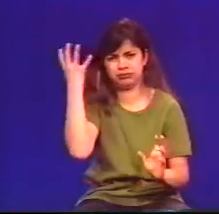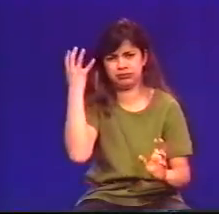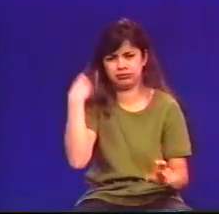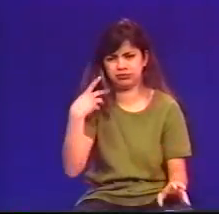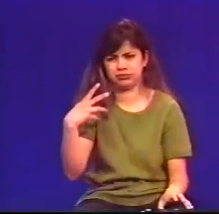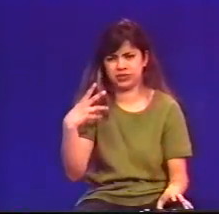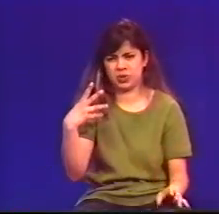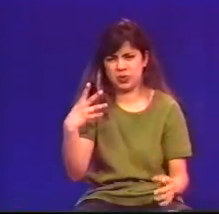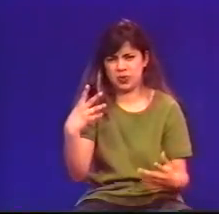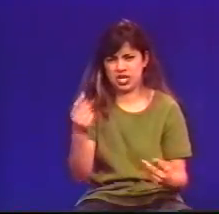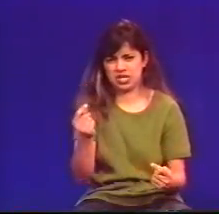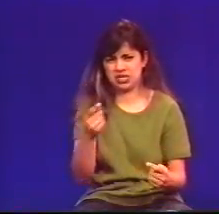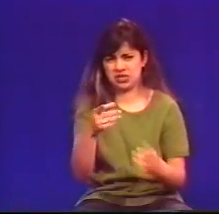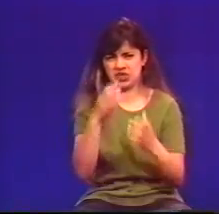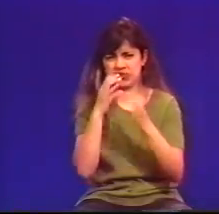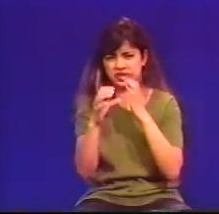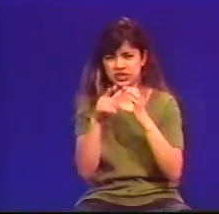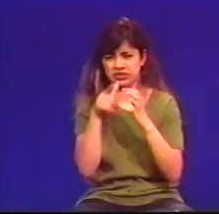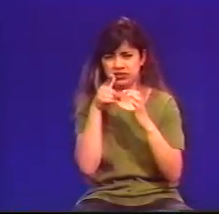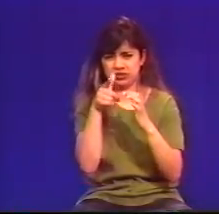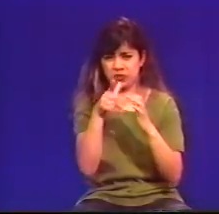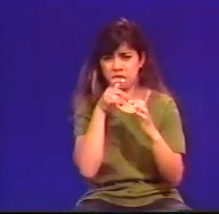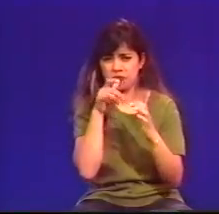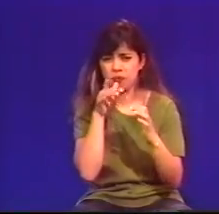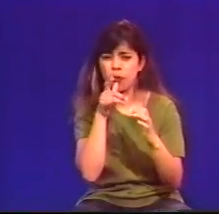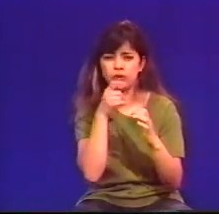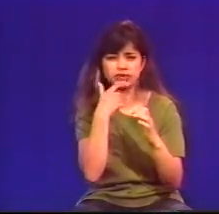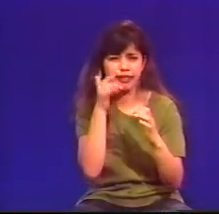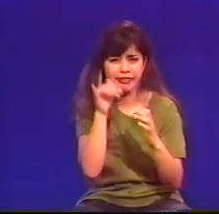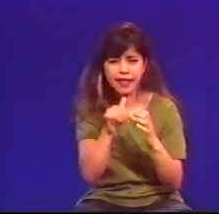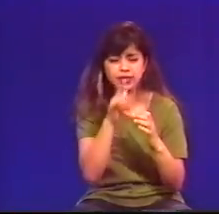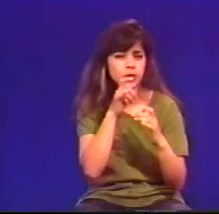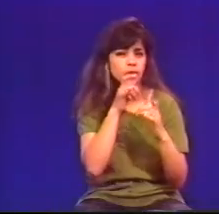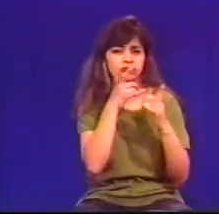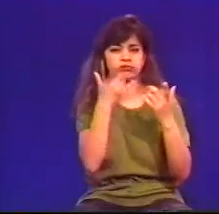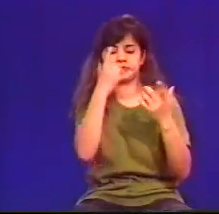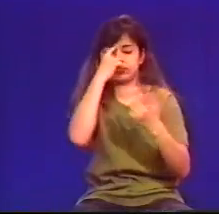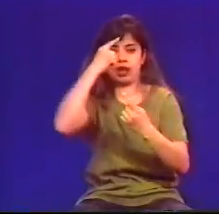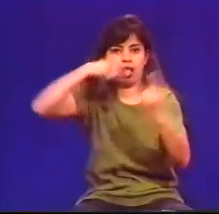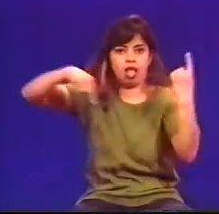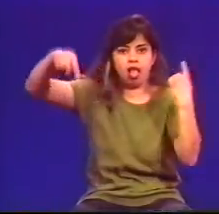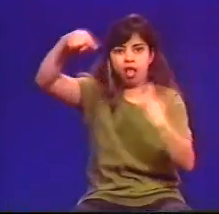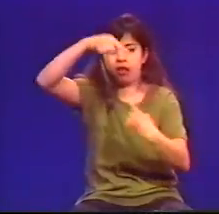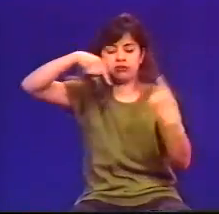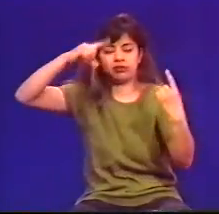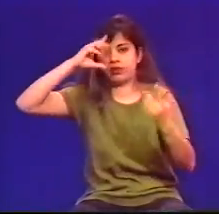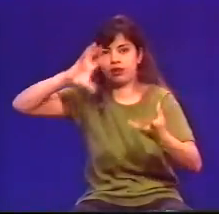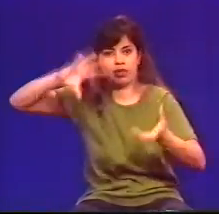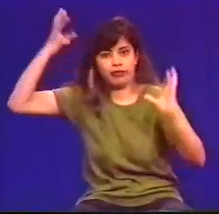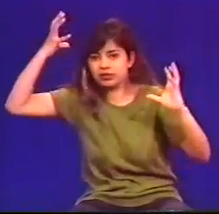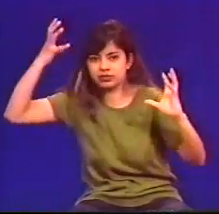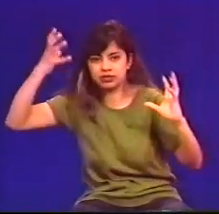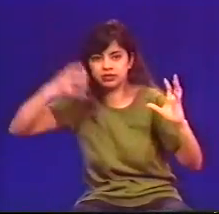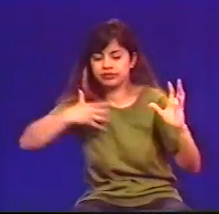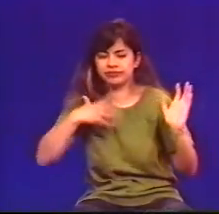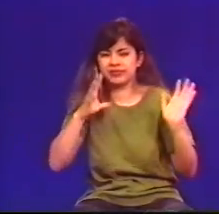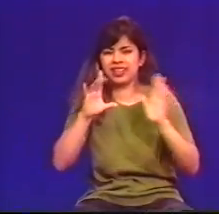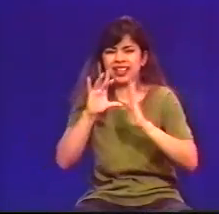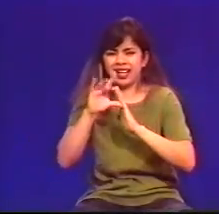time. And one of the things that was confusing for me was trying to figure out if the interpreter was just